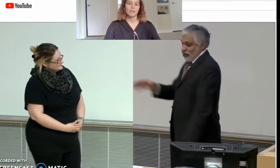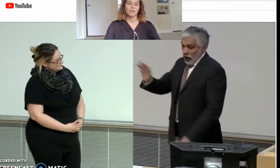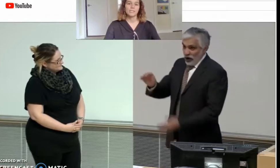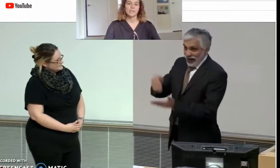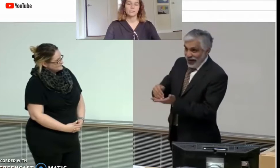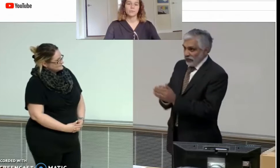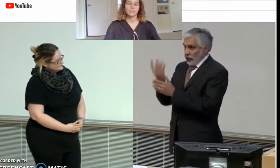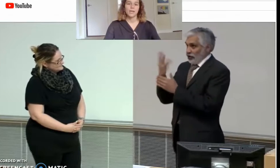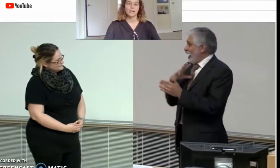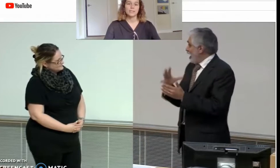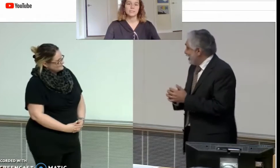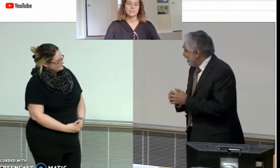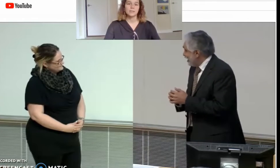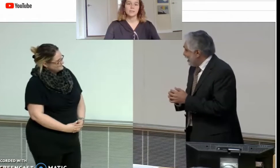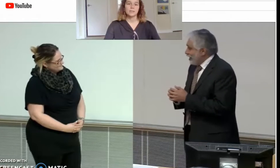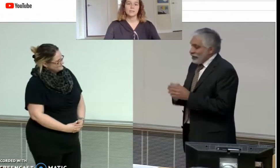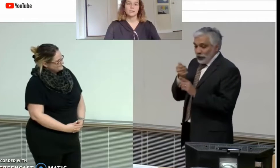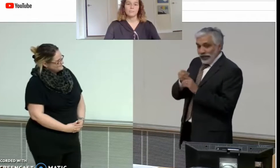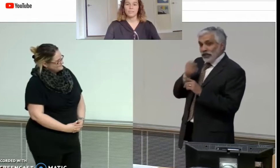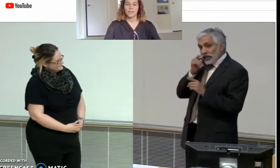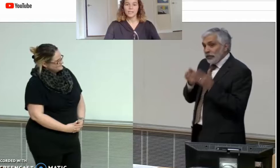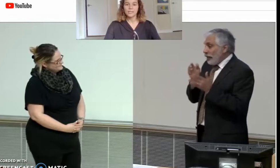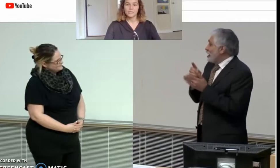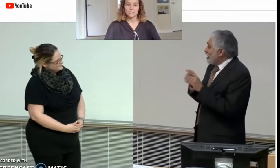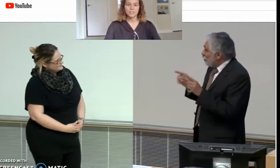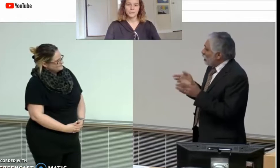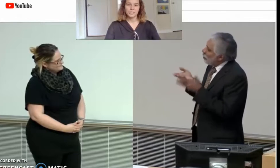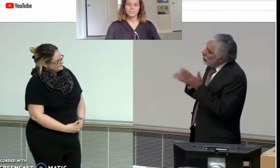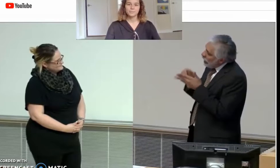may take an approach that is apathetic to the situation.